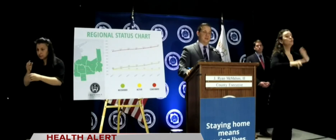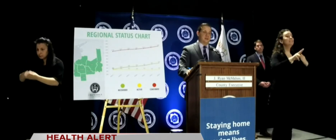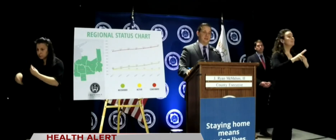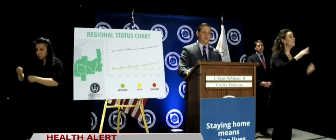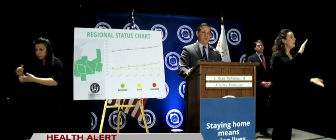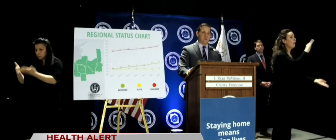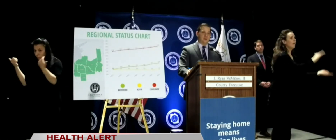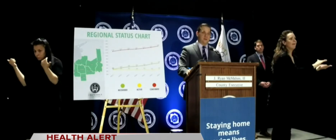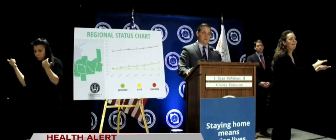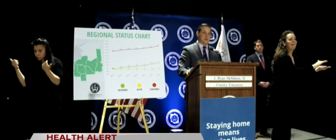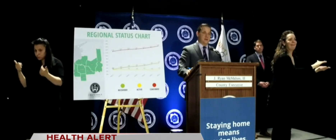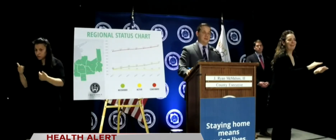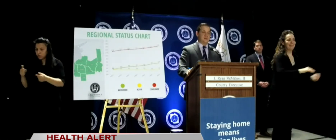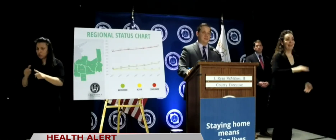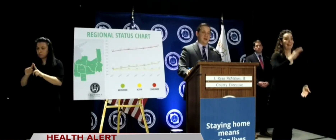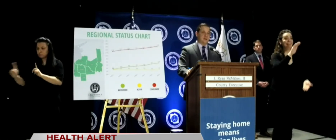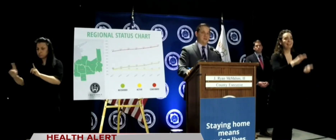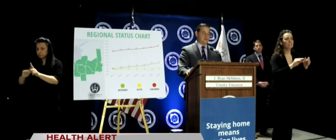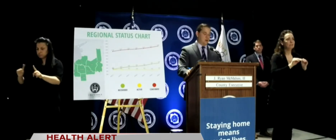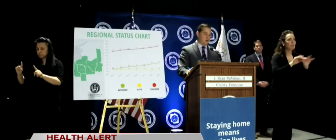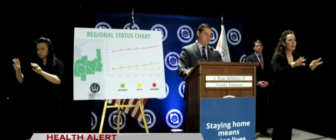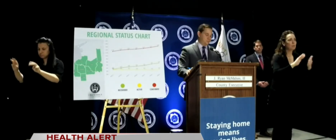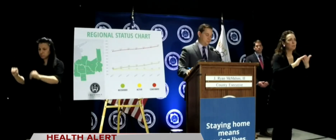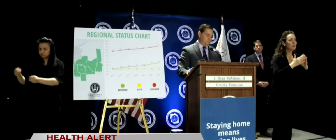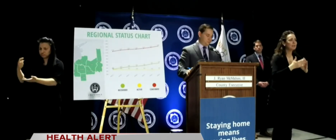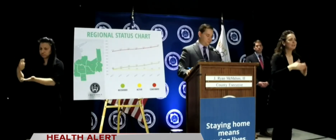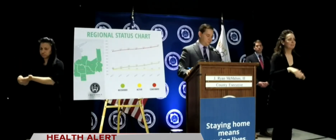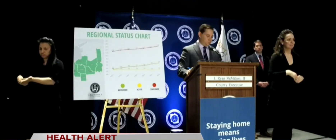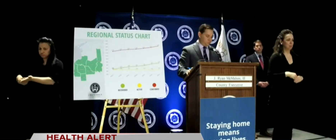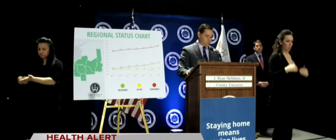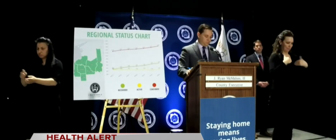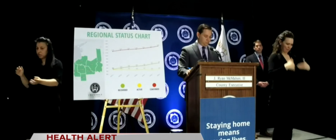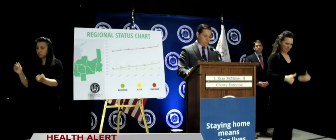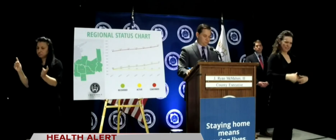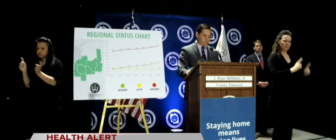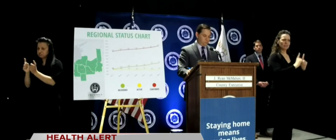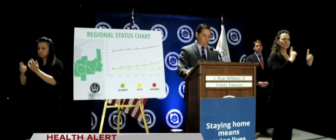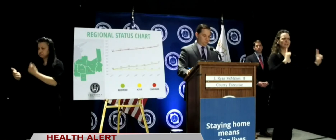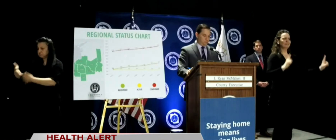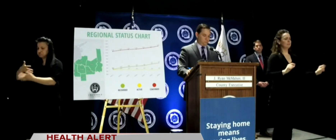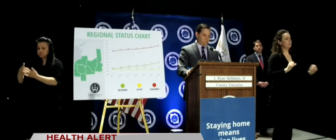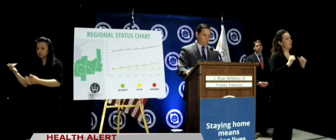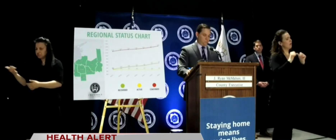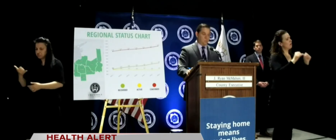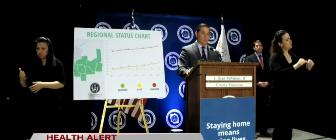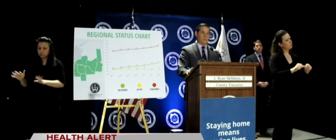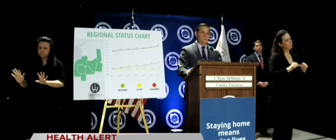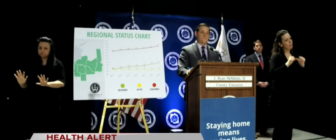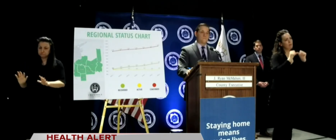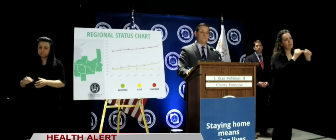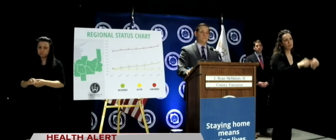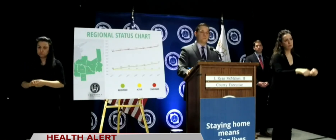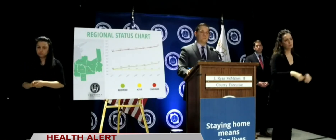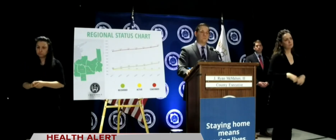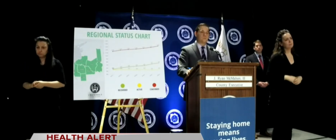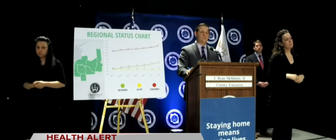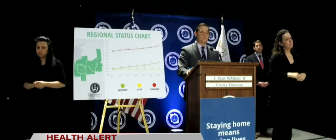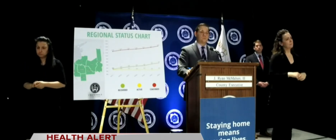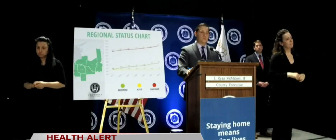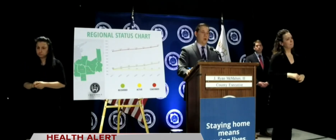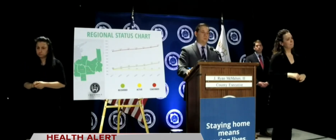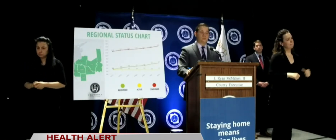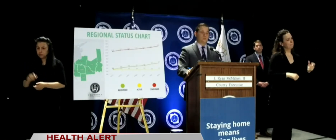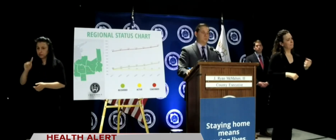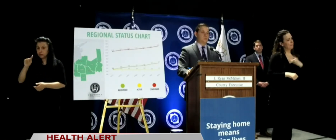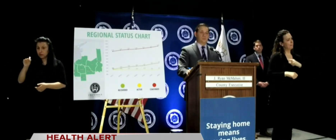mitigation technique that will be with us until this virus is gone. The county has not tested residents of nursing homes,